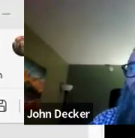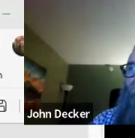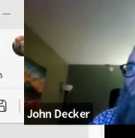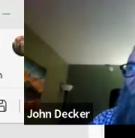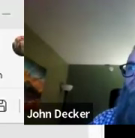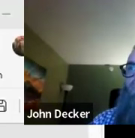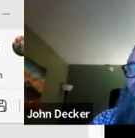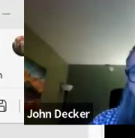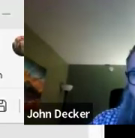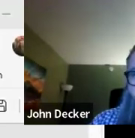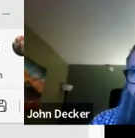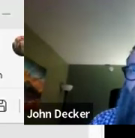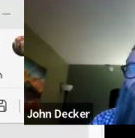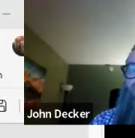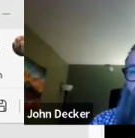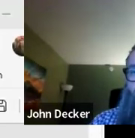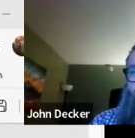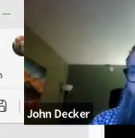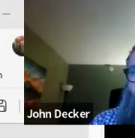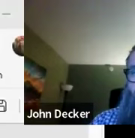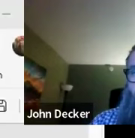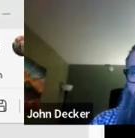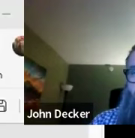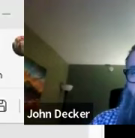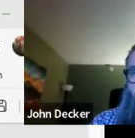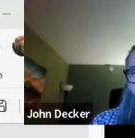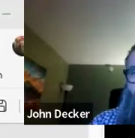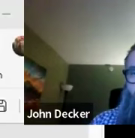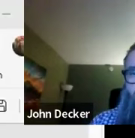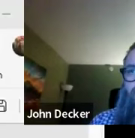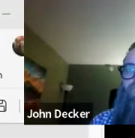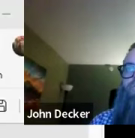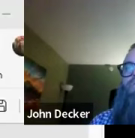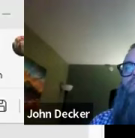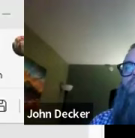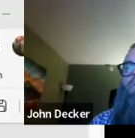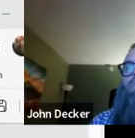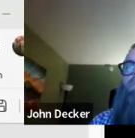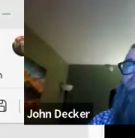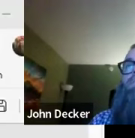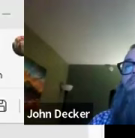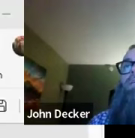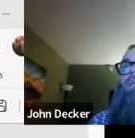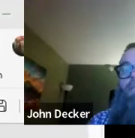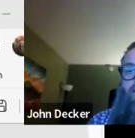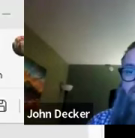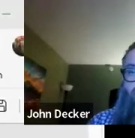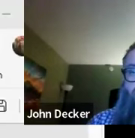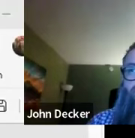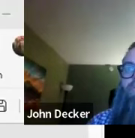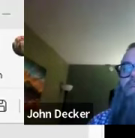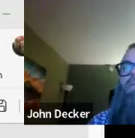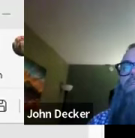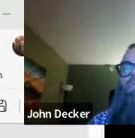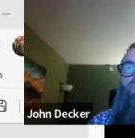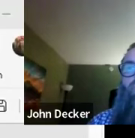a lot of very detailed information to share with the state of California related to your businesses. And that